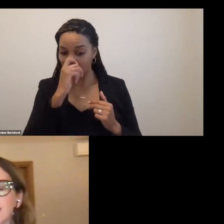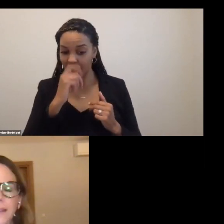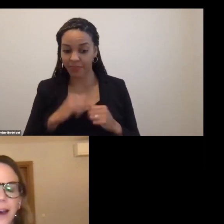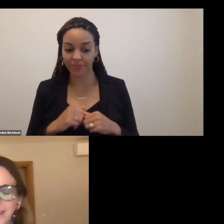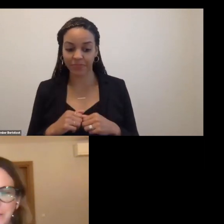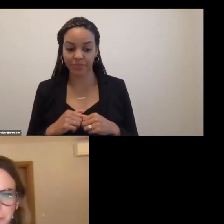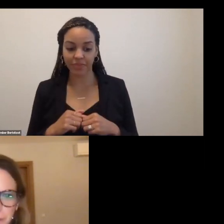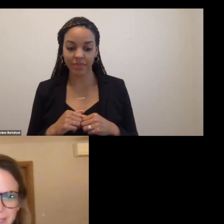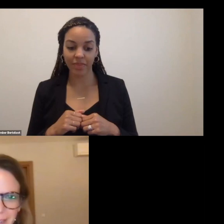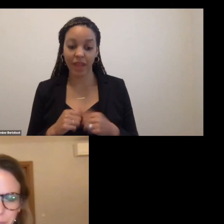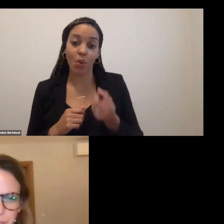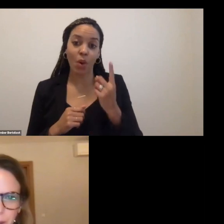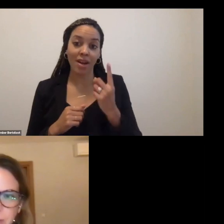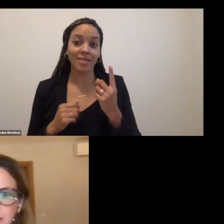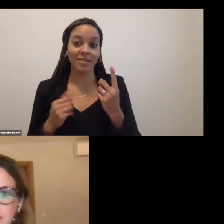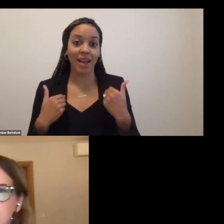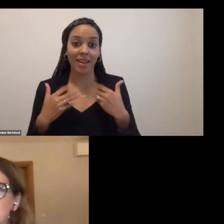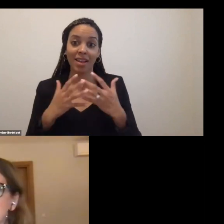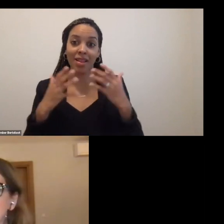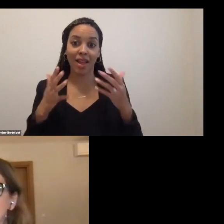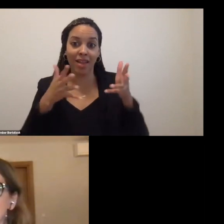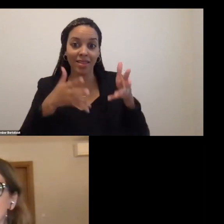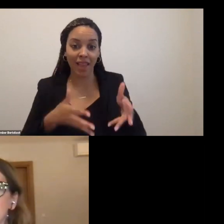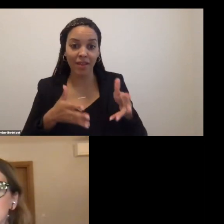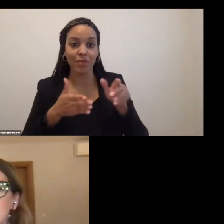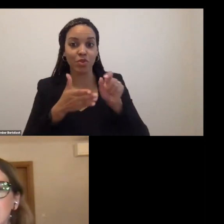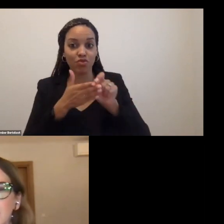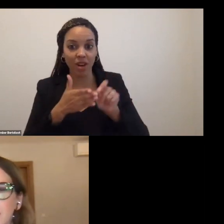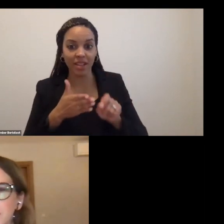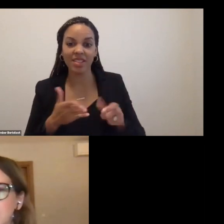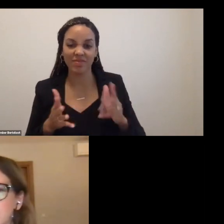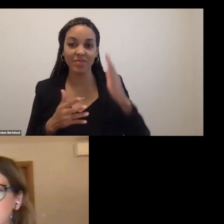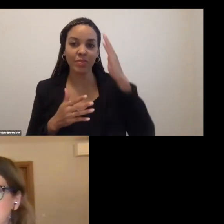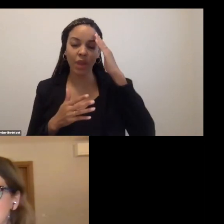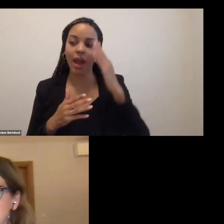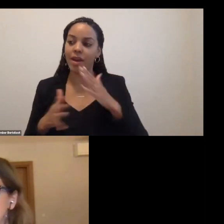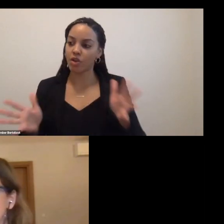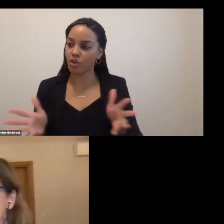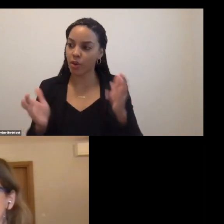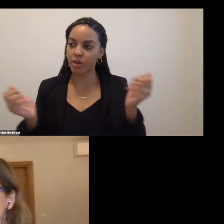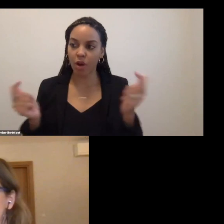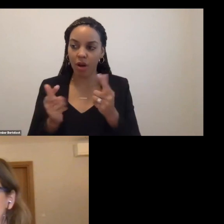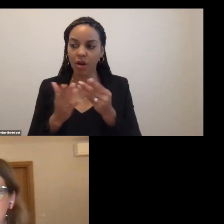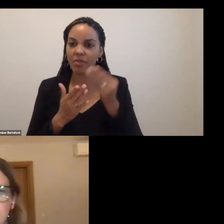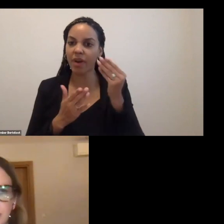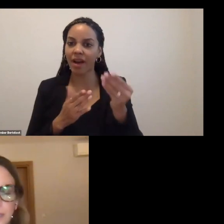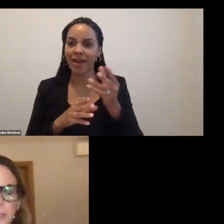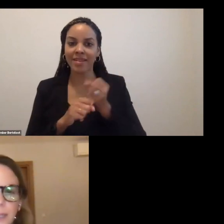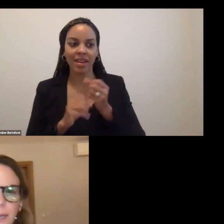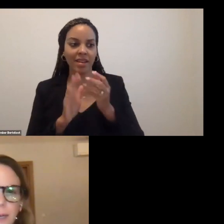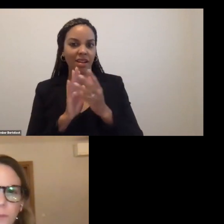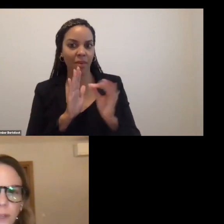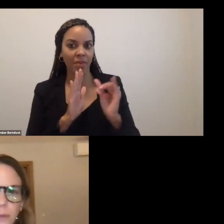has a lot left to be written, as we know. And I encourage everyone to get a copy of Reclaiming Time and Space. There was a